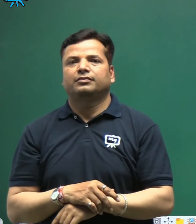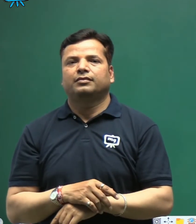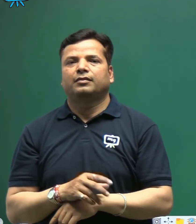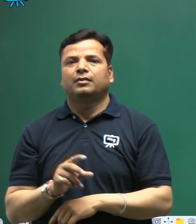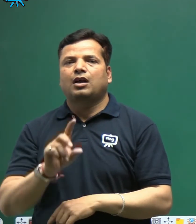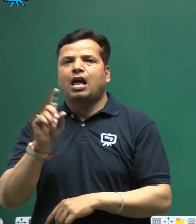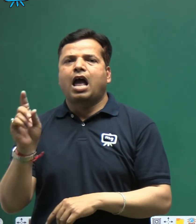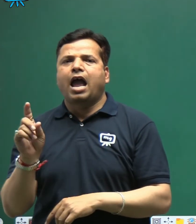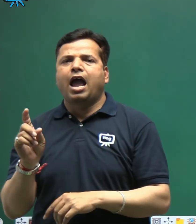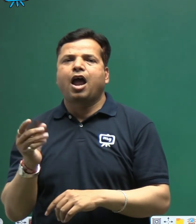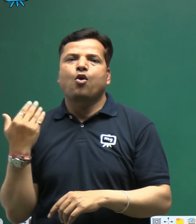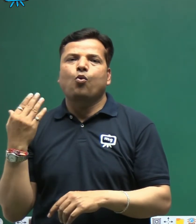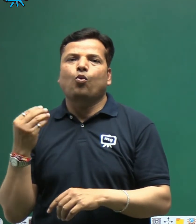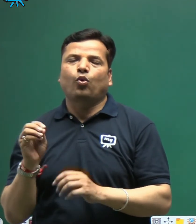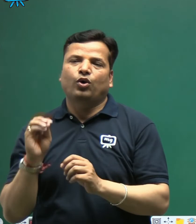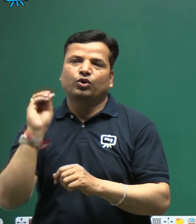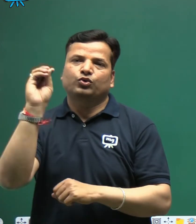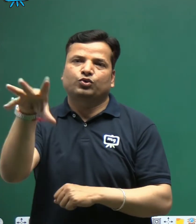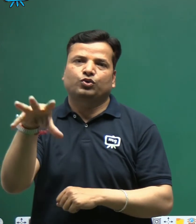and was thrown